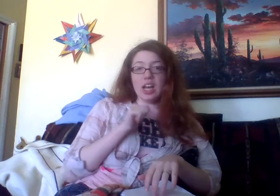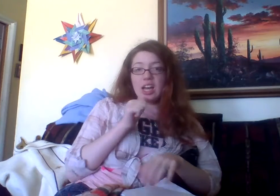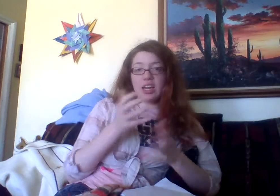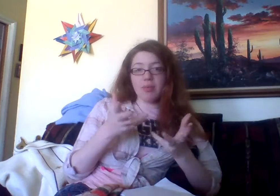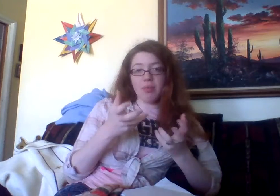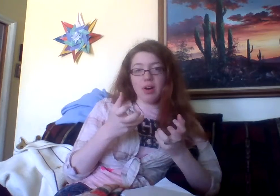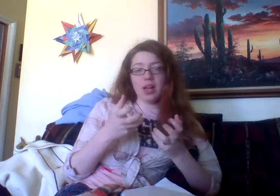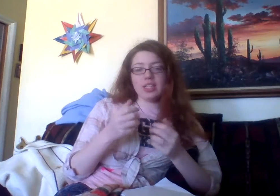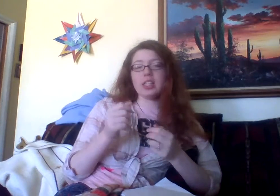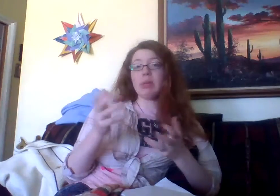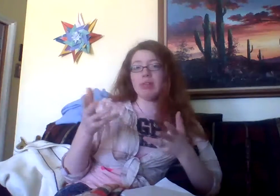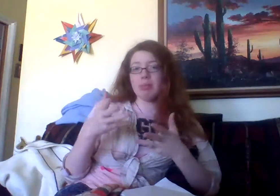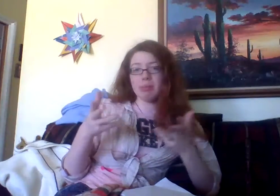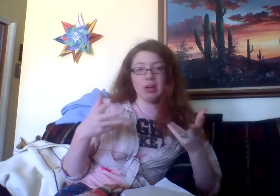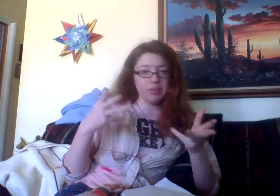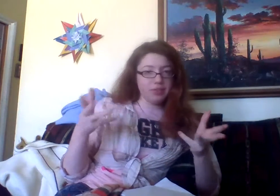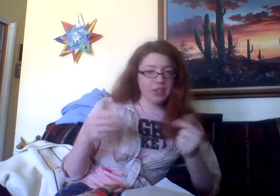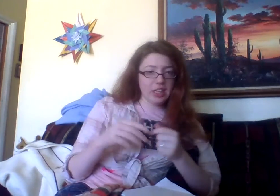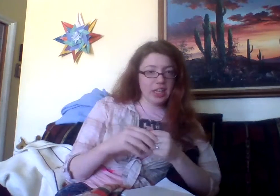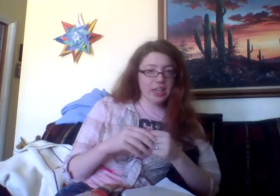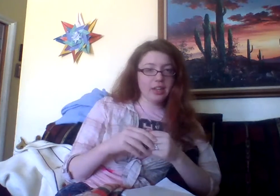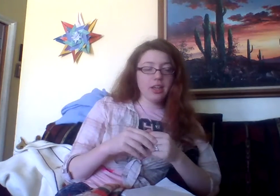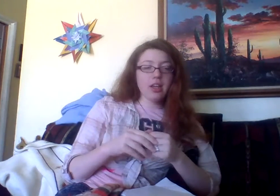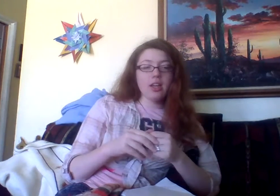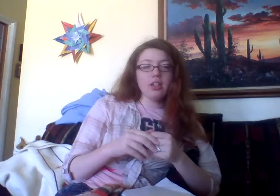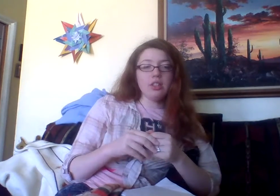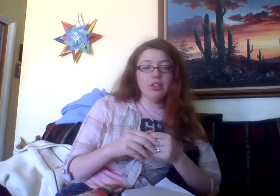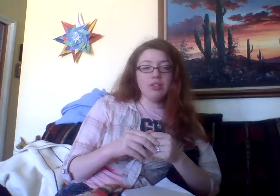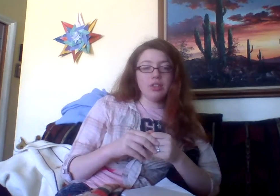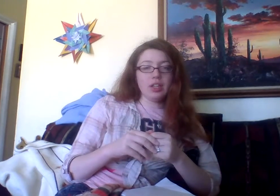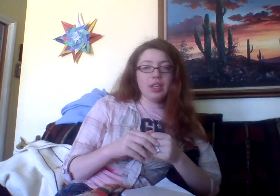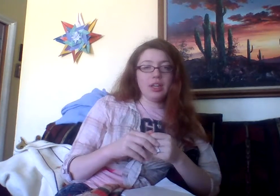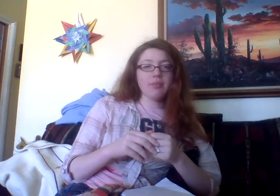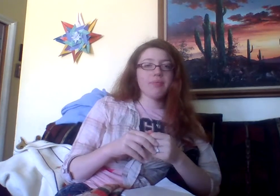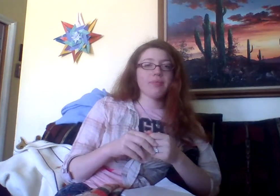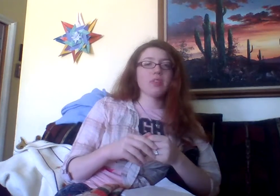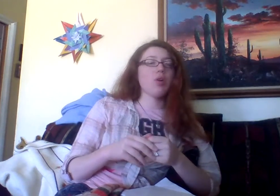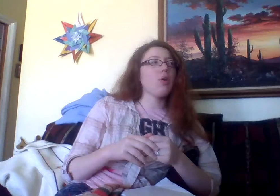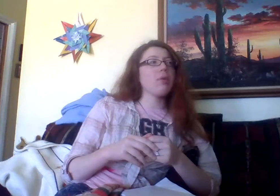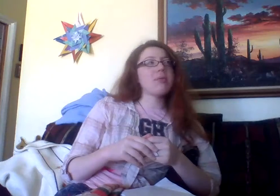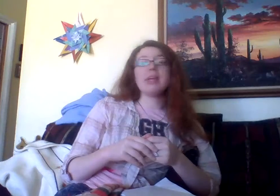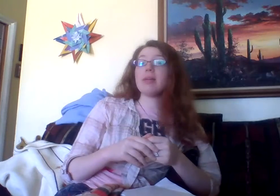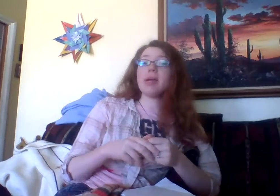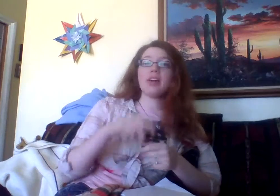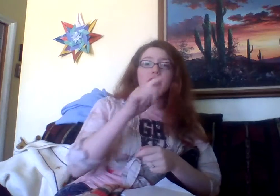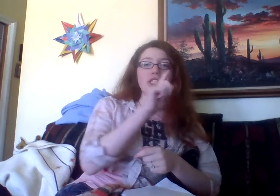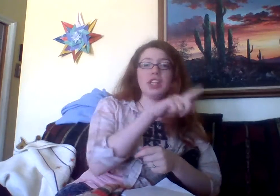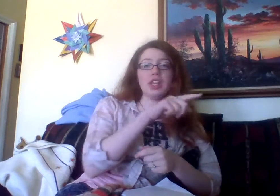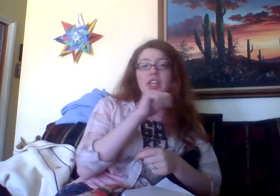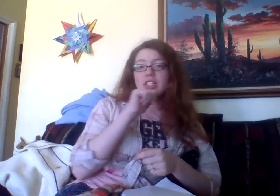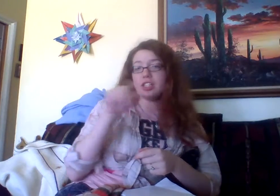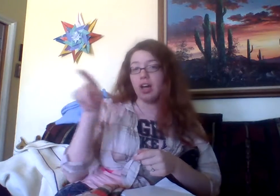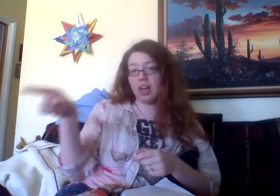I didn't want. It would be more of a feeling, usually, or maybe a comparison, this, not